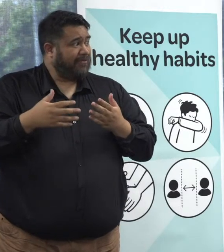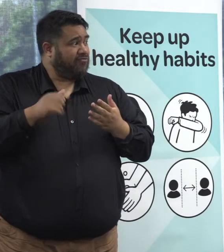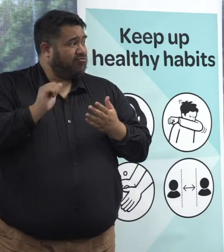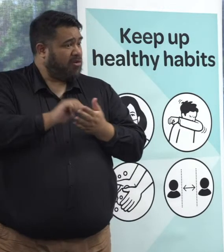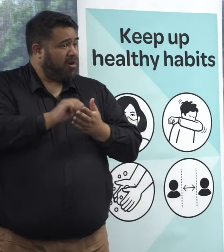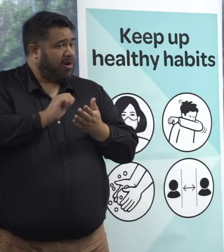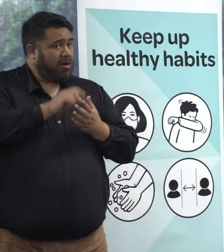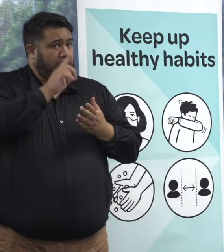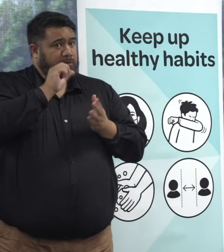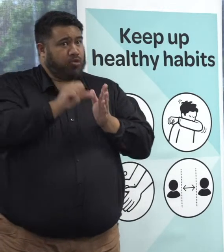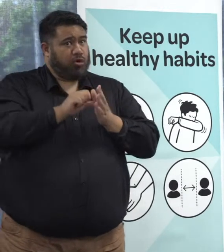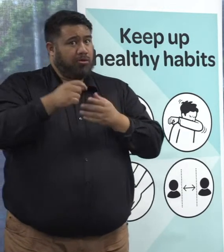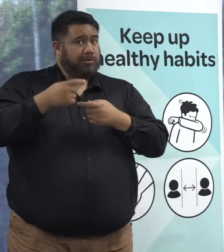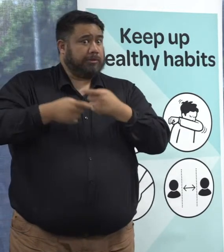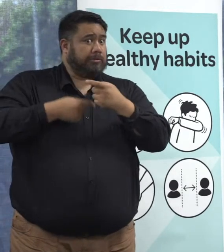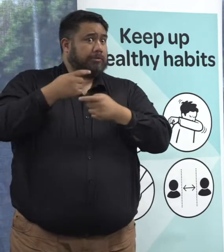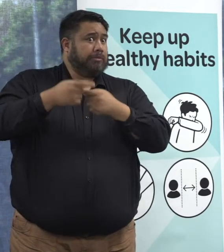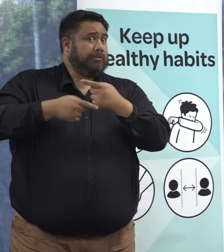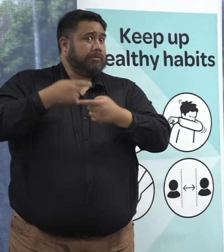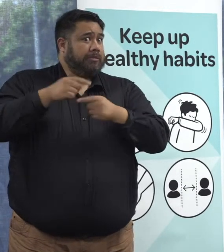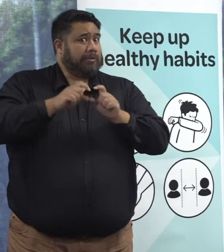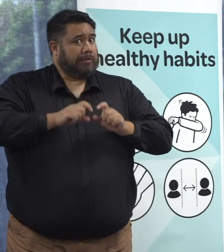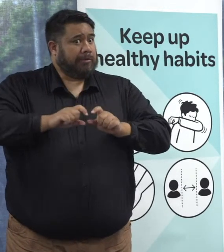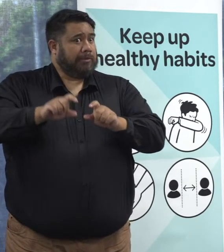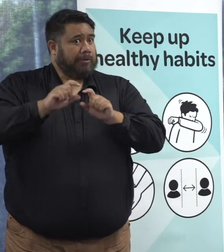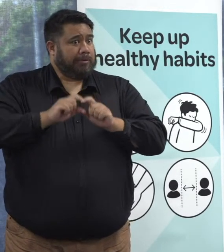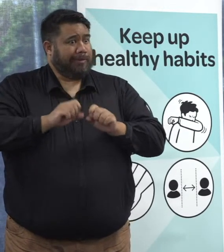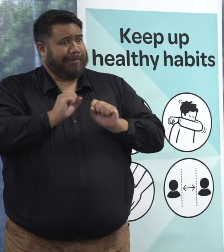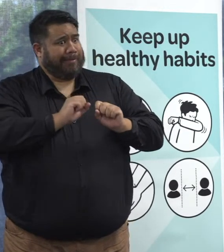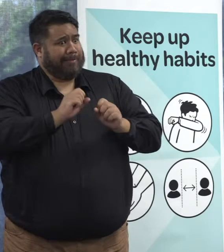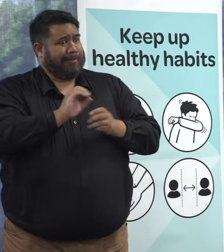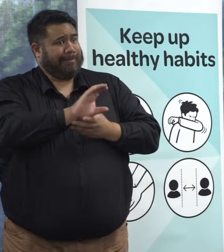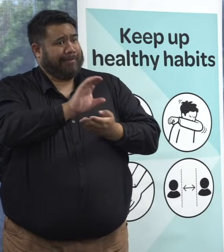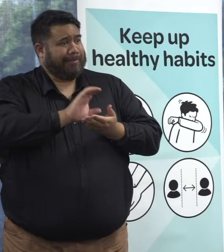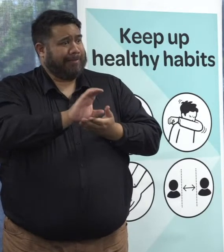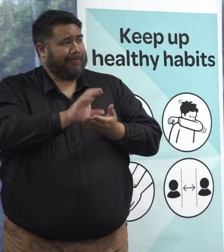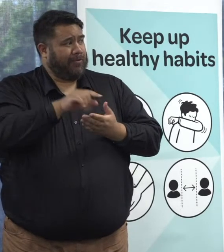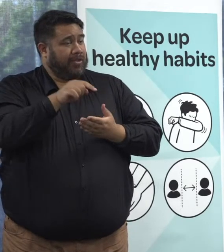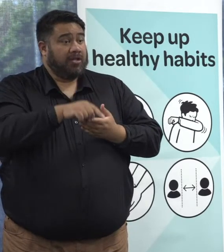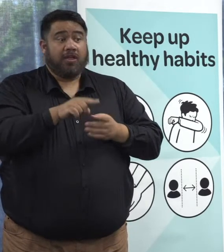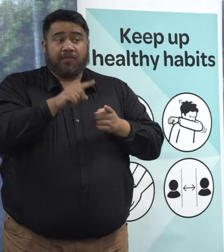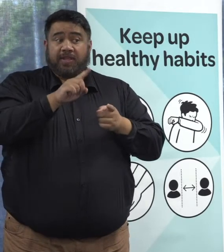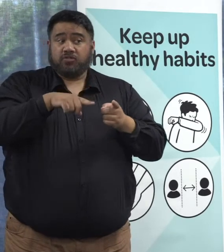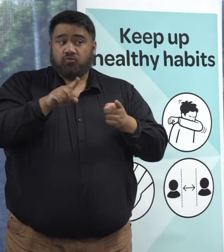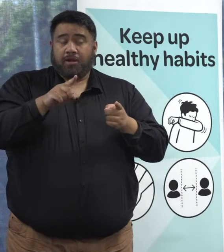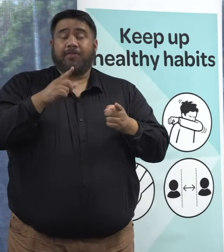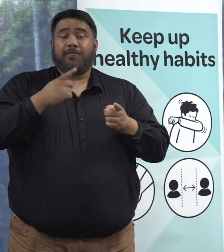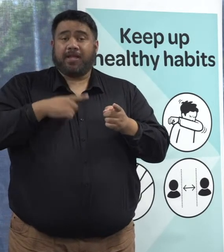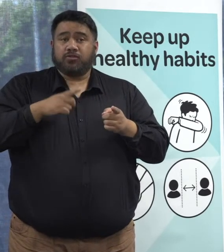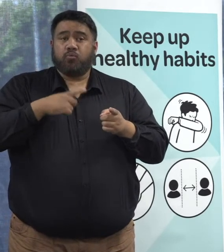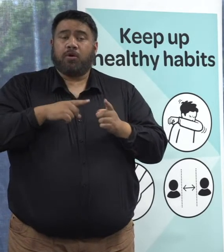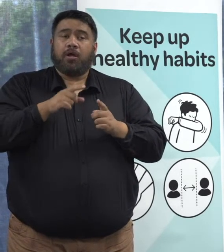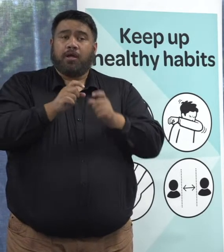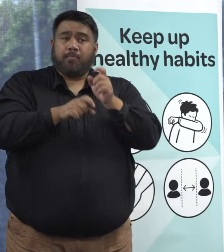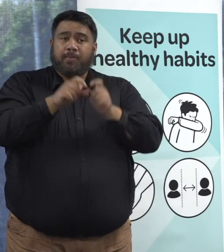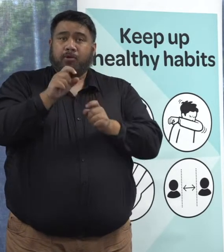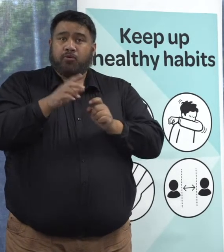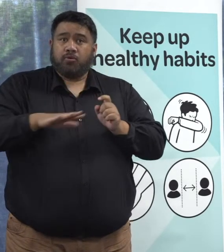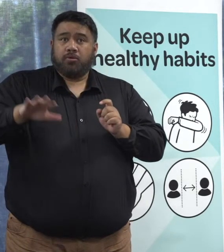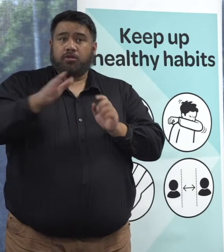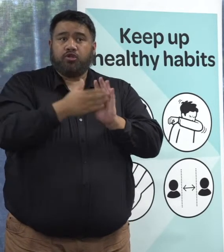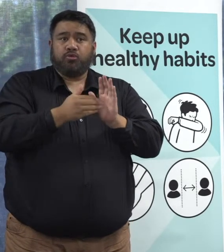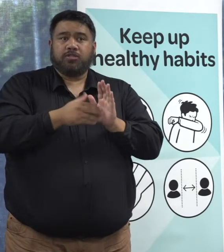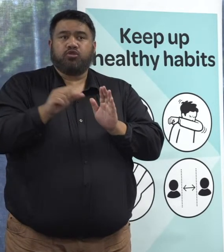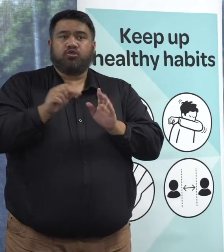long-running costs to the economy and society. There could be, and that's all the more reason for people to continue to try and avoid